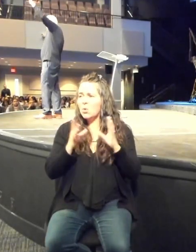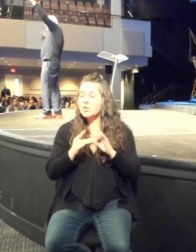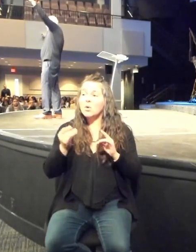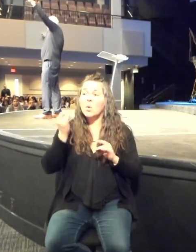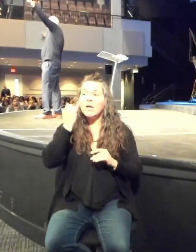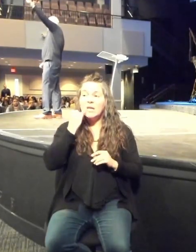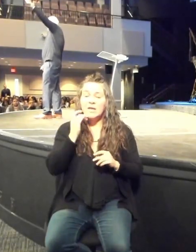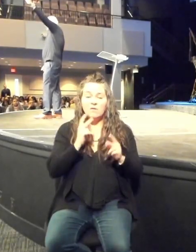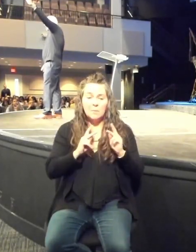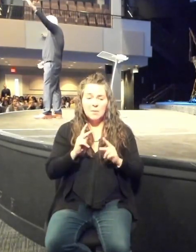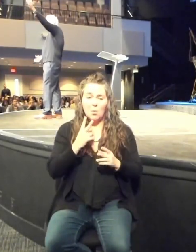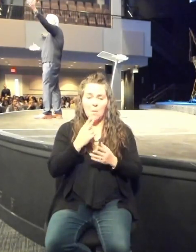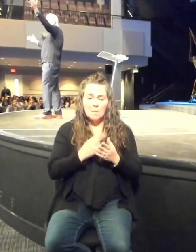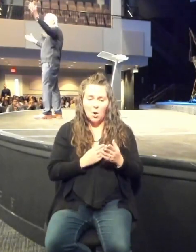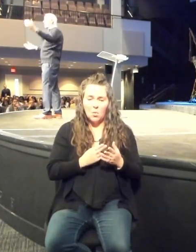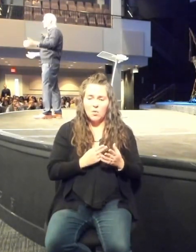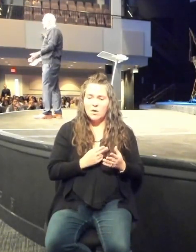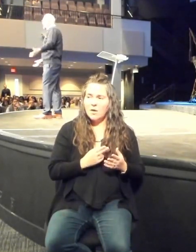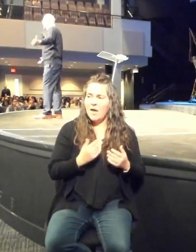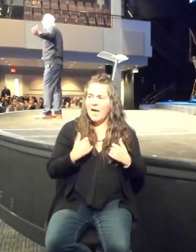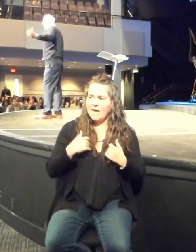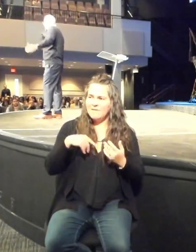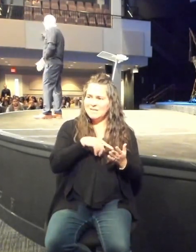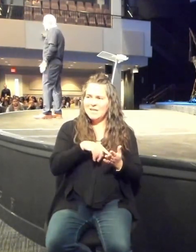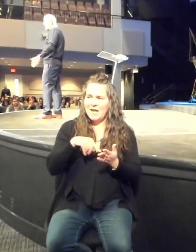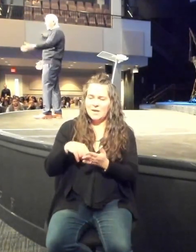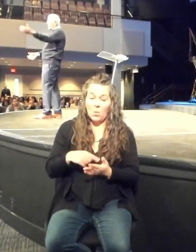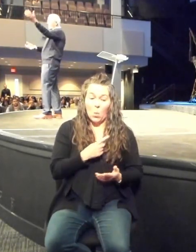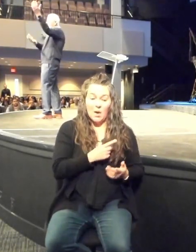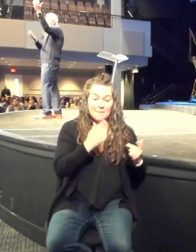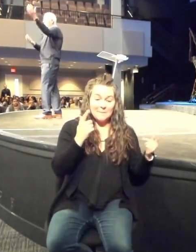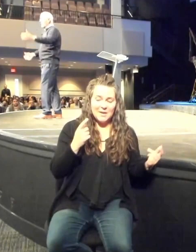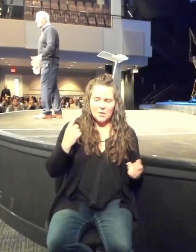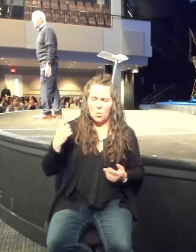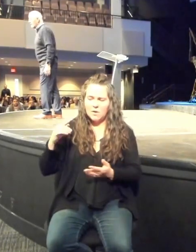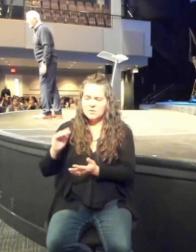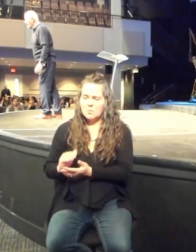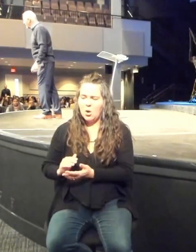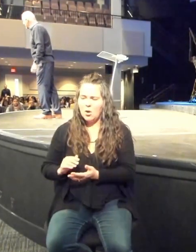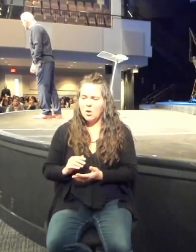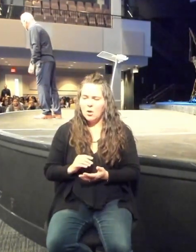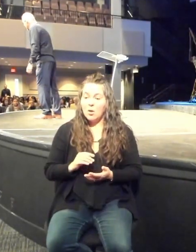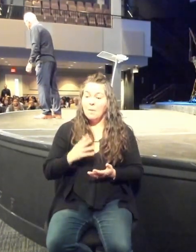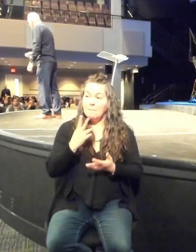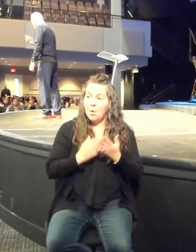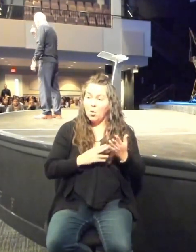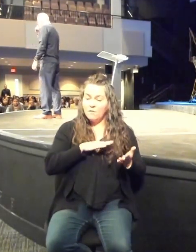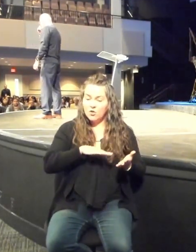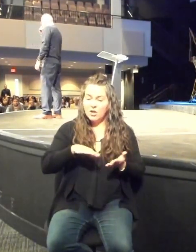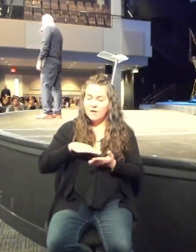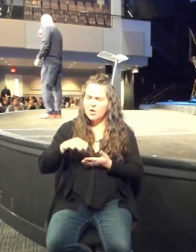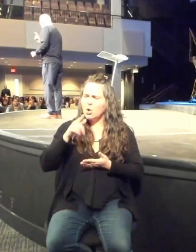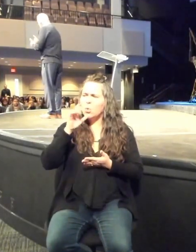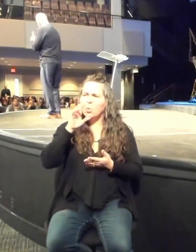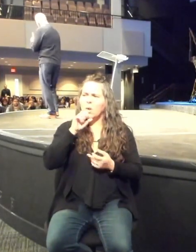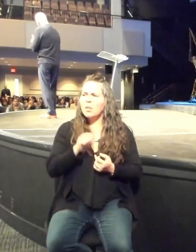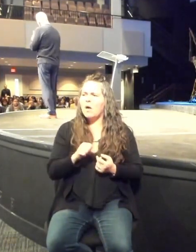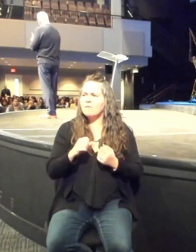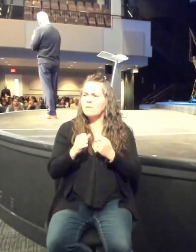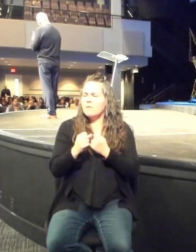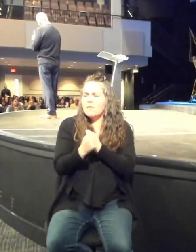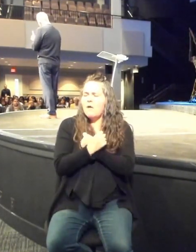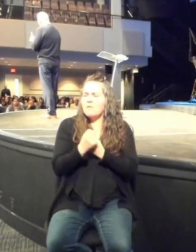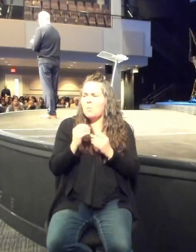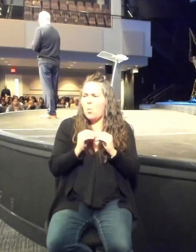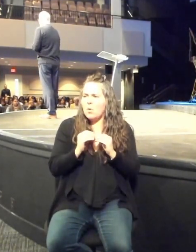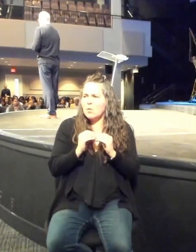had a great debt, one had a little debt, both are forgiven, who's going to love more? Well, the one with the bigger debt, obviously. And Jesus was trying to